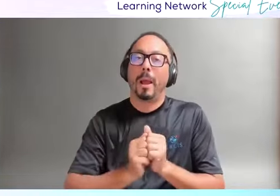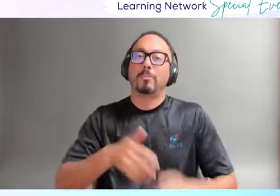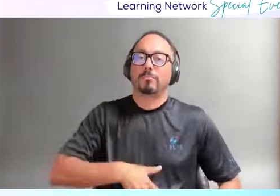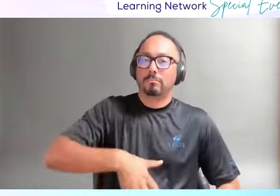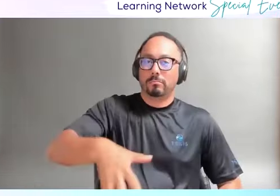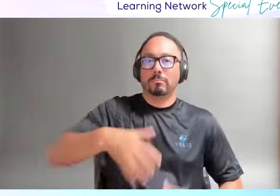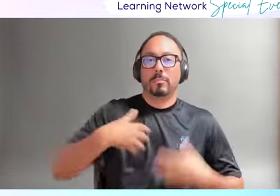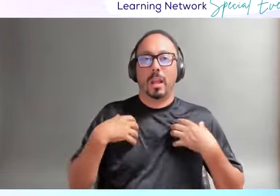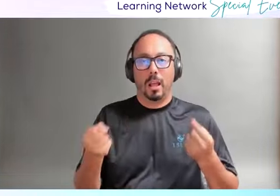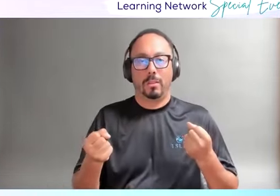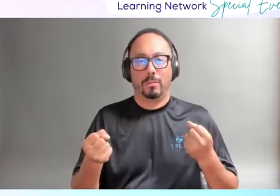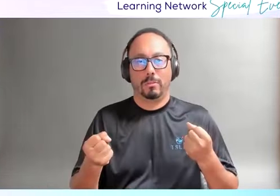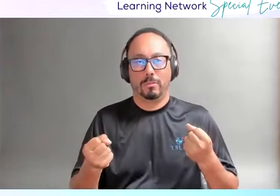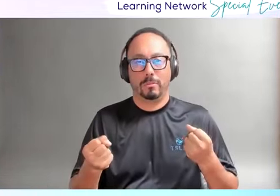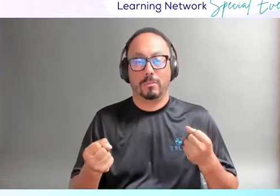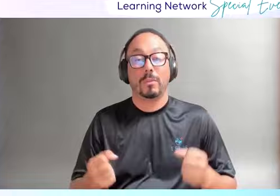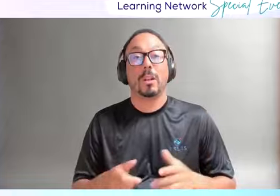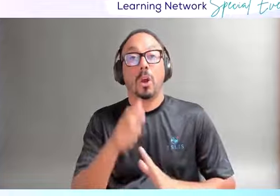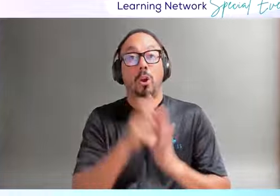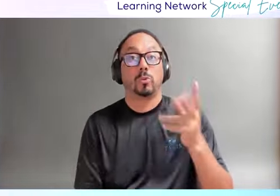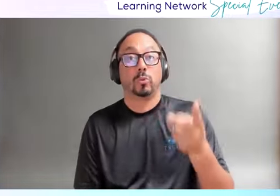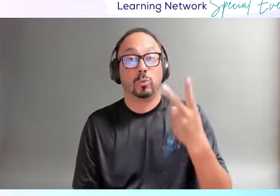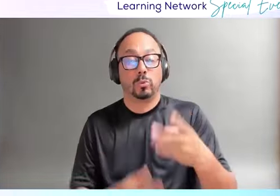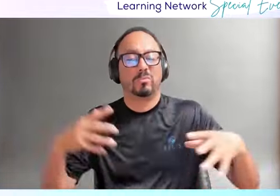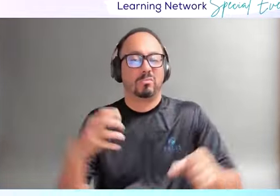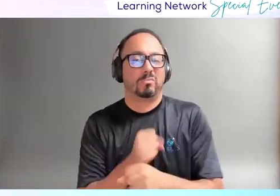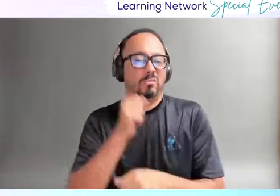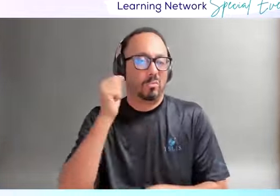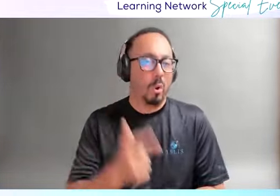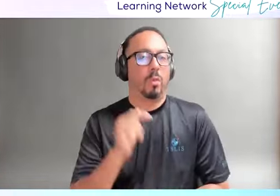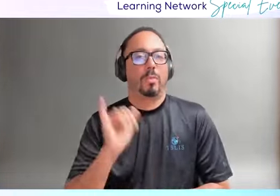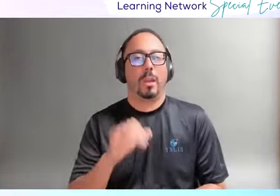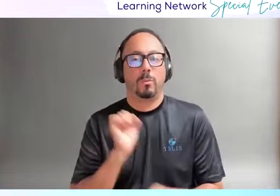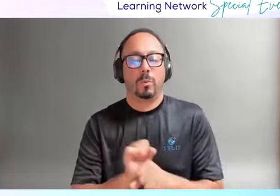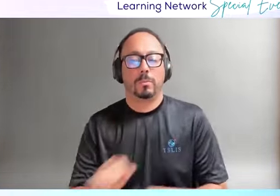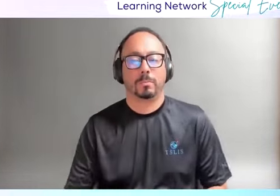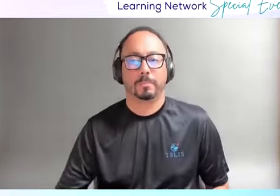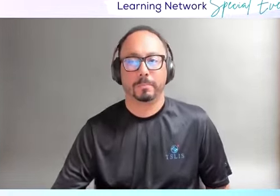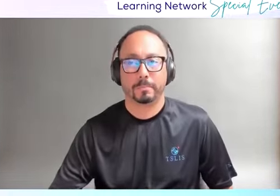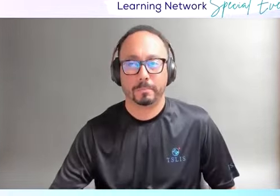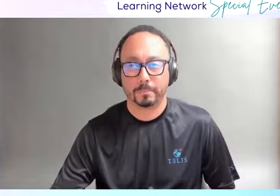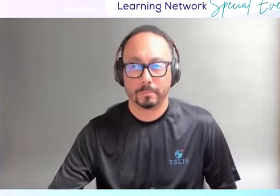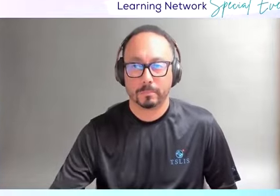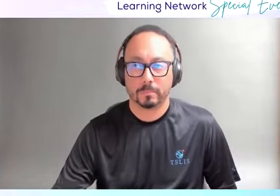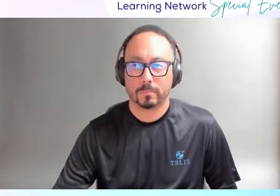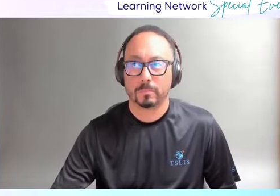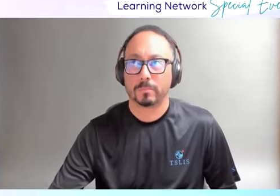articles that summarize all of that work. But the bottom line is quite interesting. Females basically cannot tolerate as